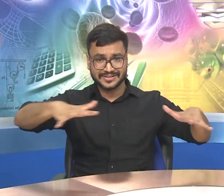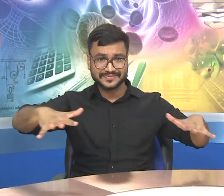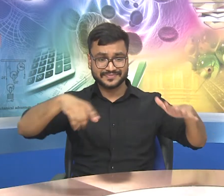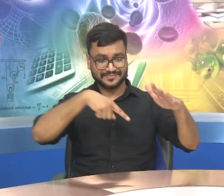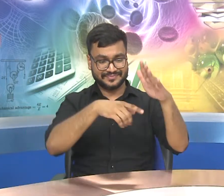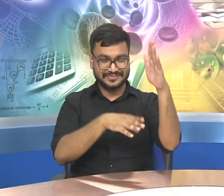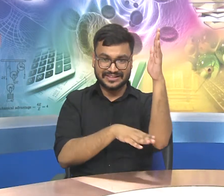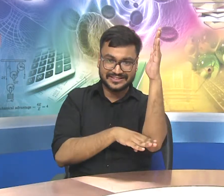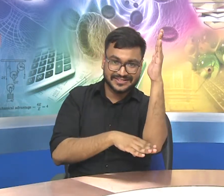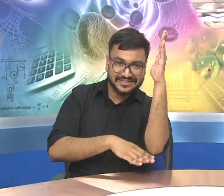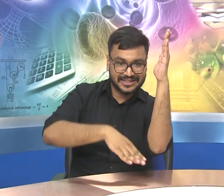Therefore,